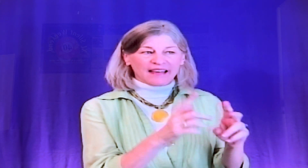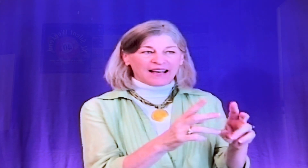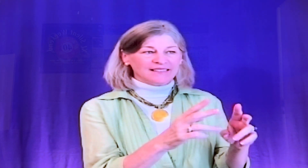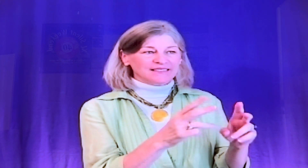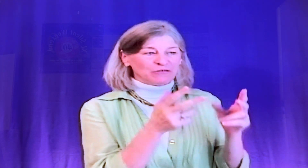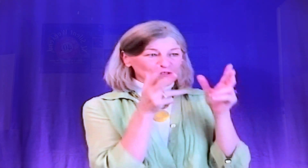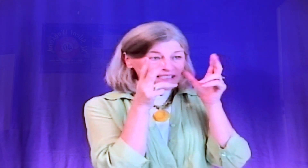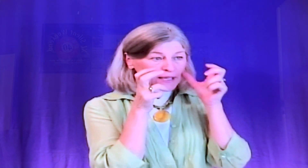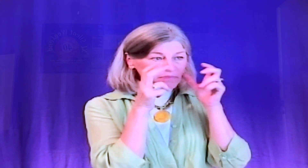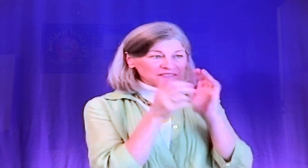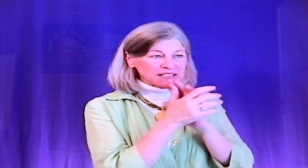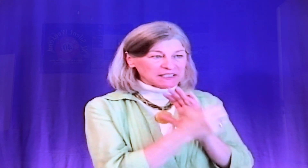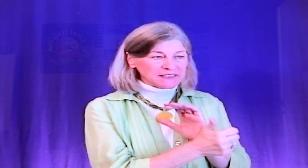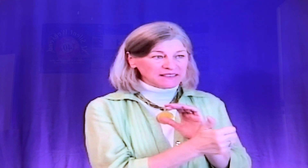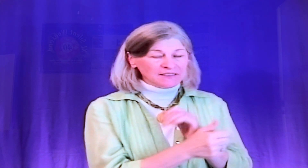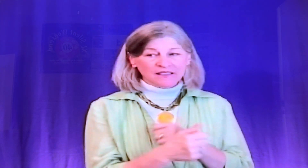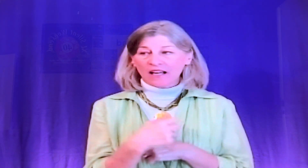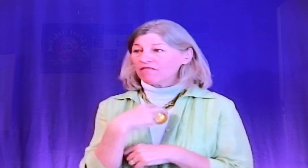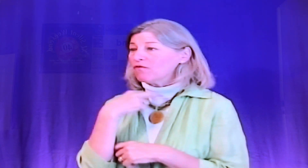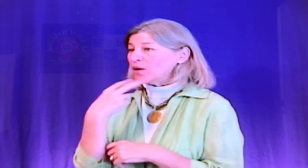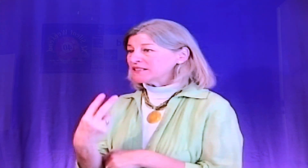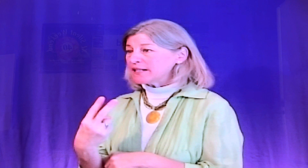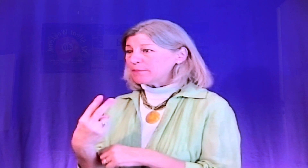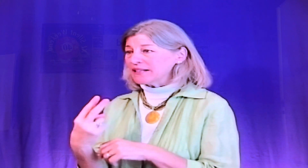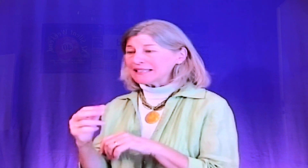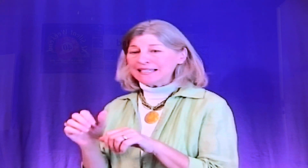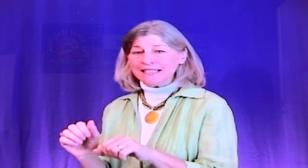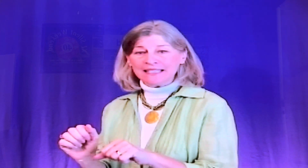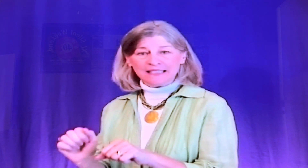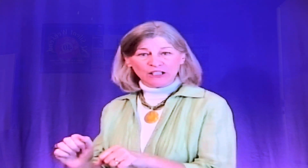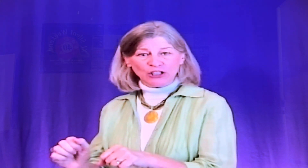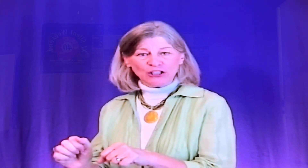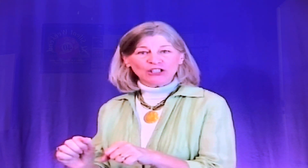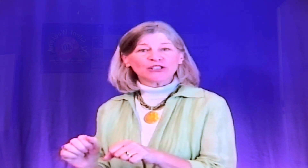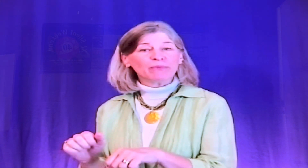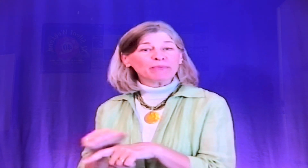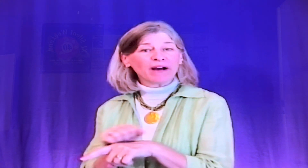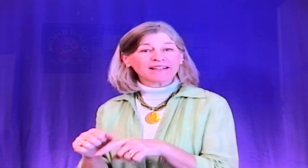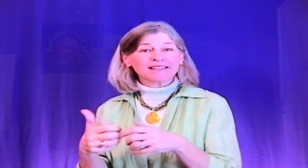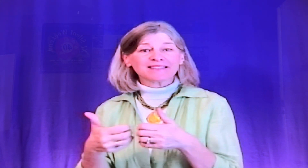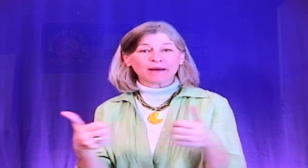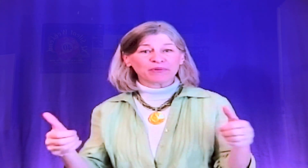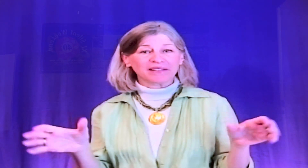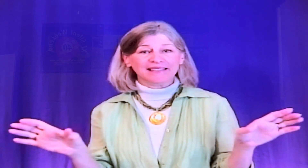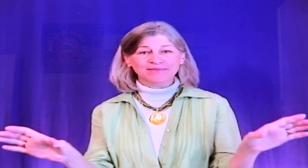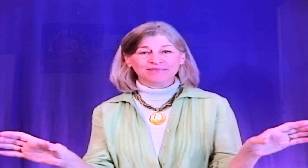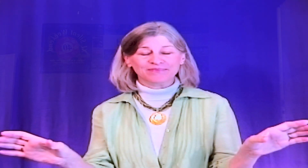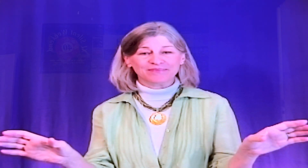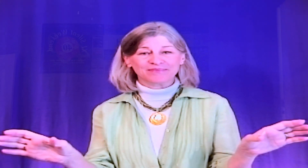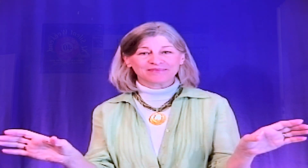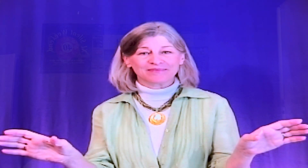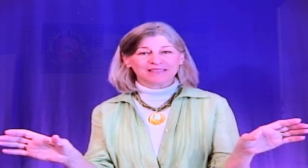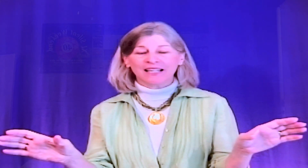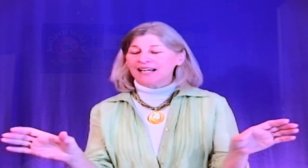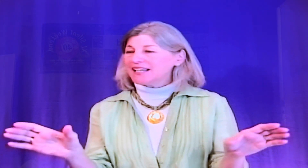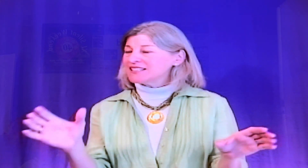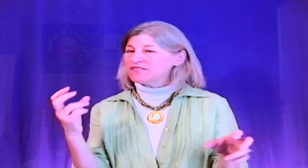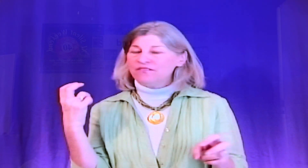that receptive skill and voicing ability should be practiced separately. It's